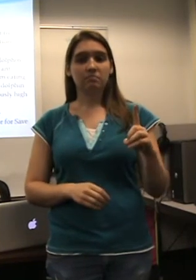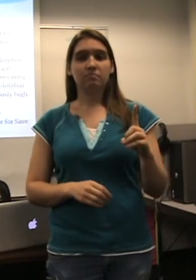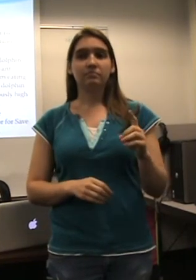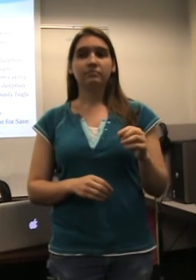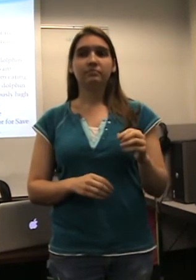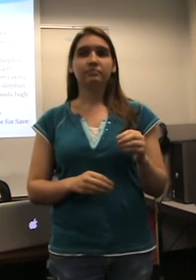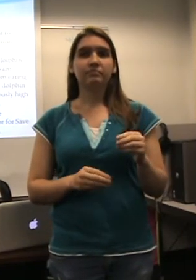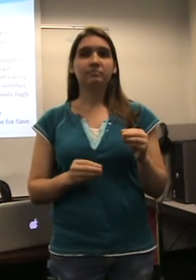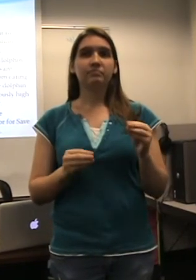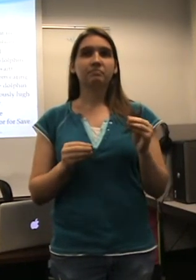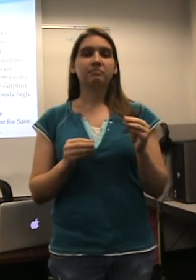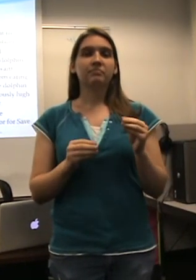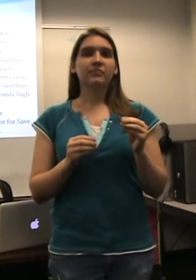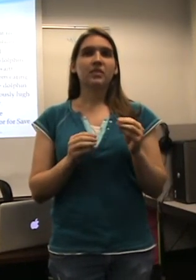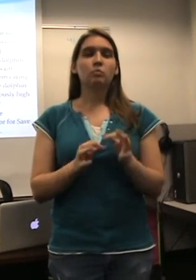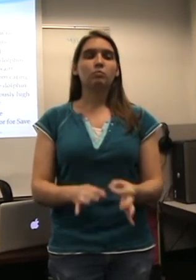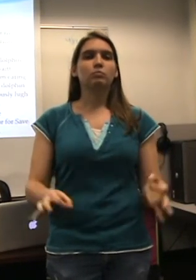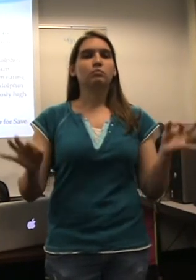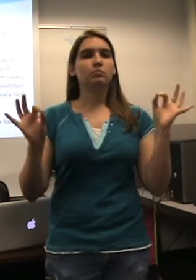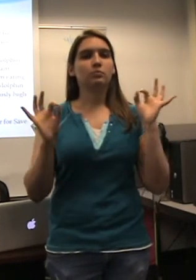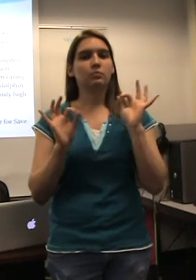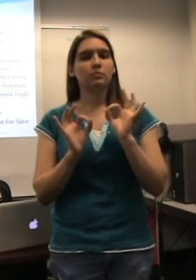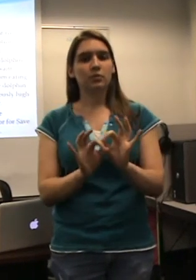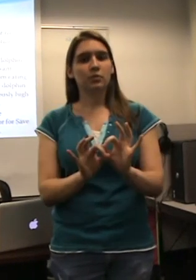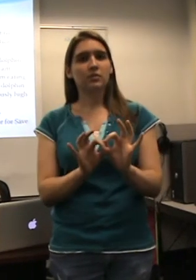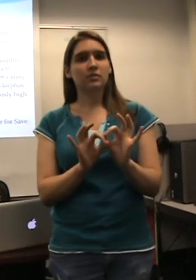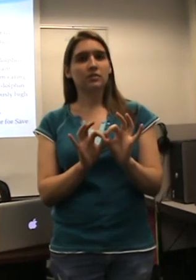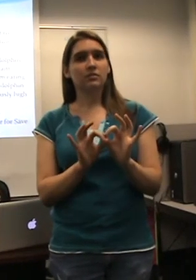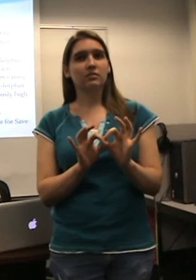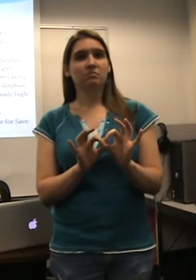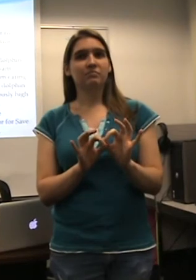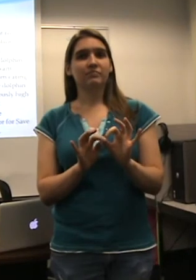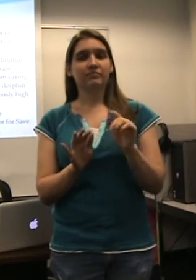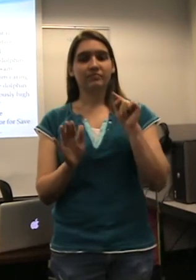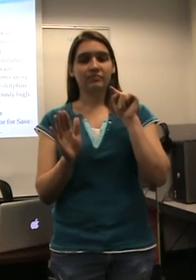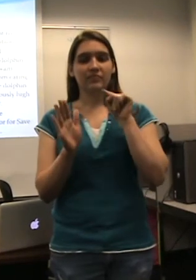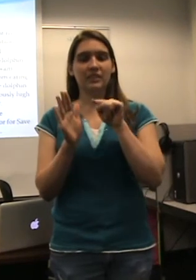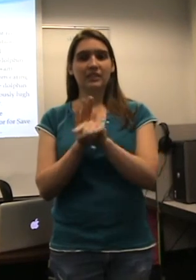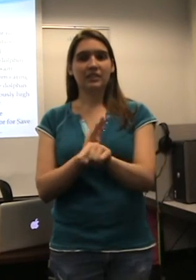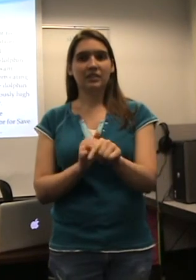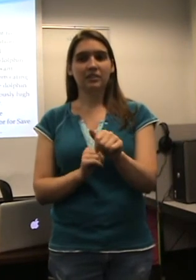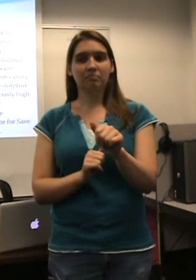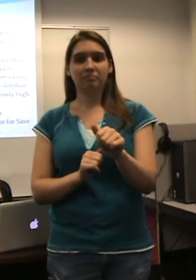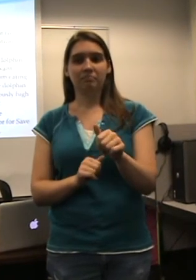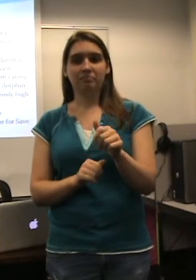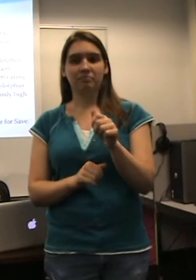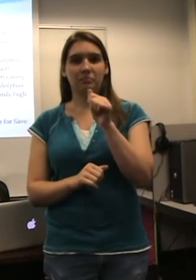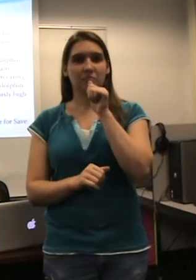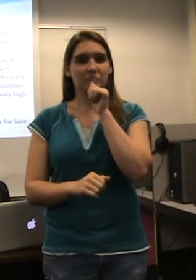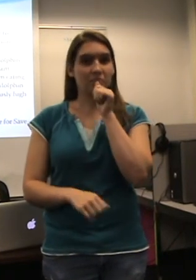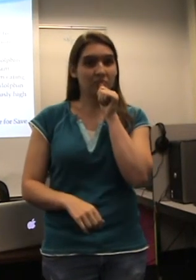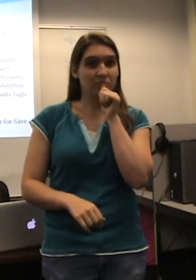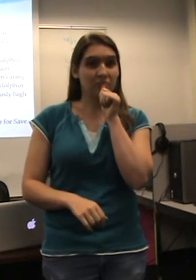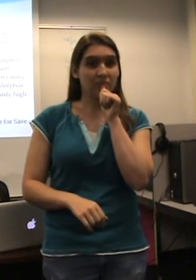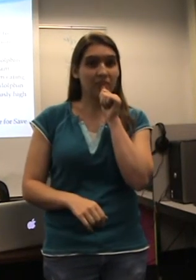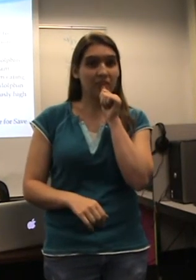more important to do the slaughtering more privately. So they go into coves and do